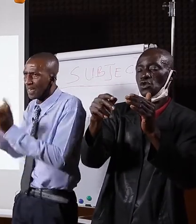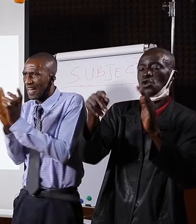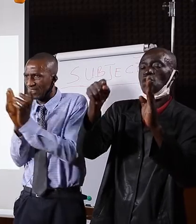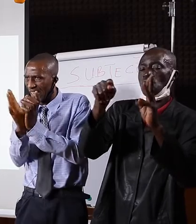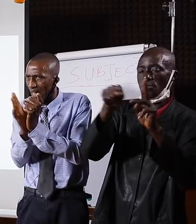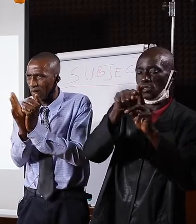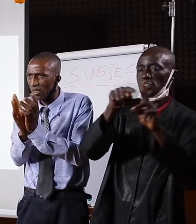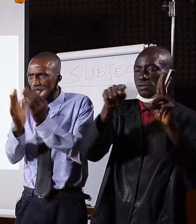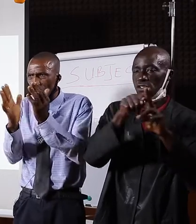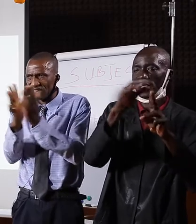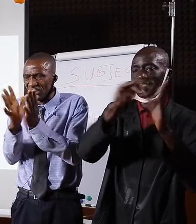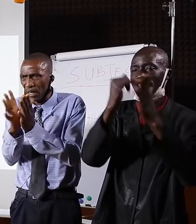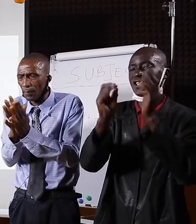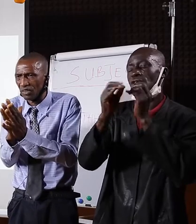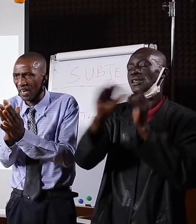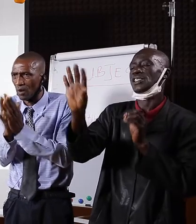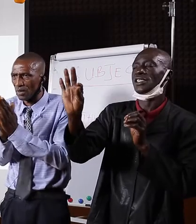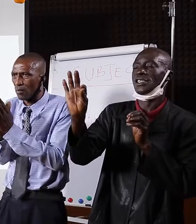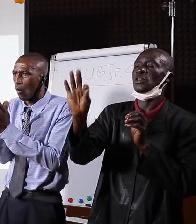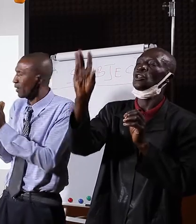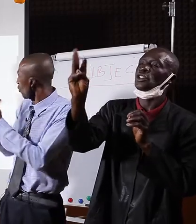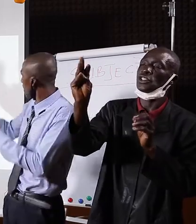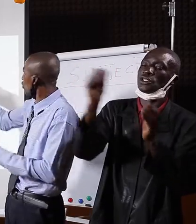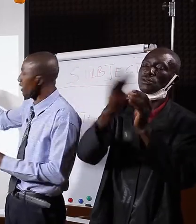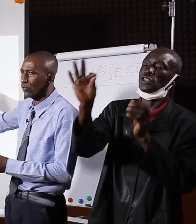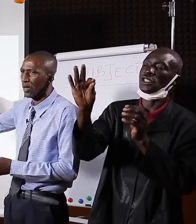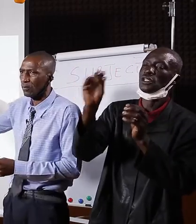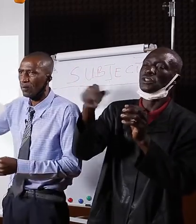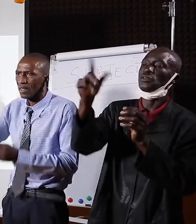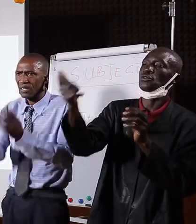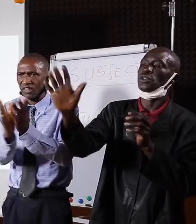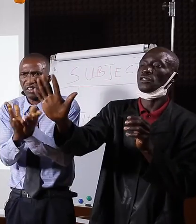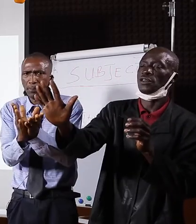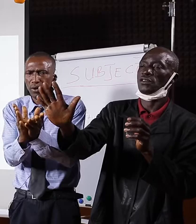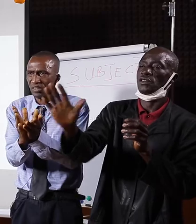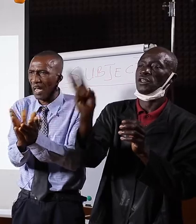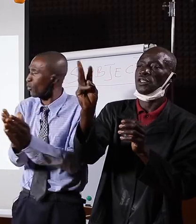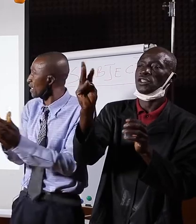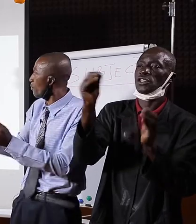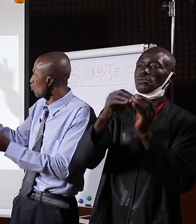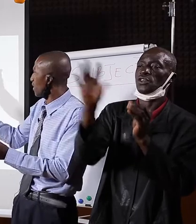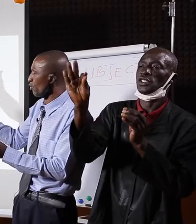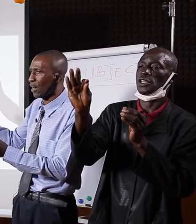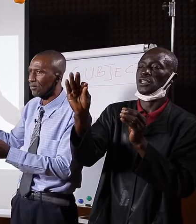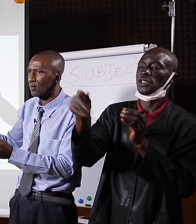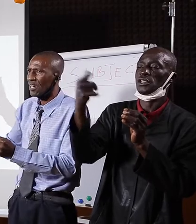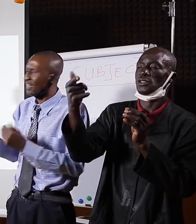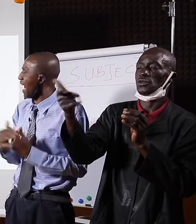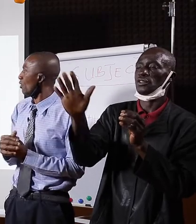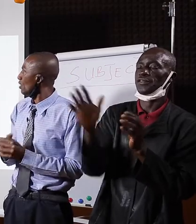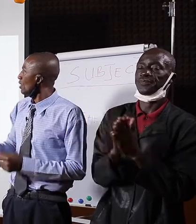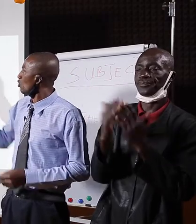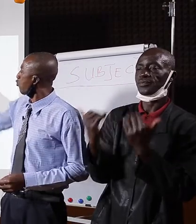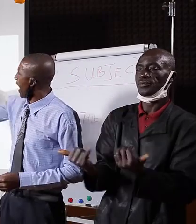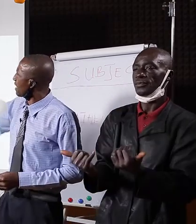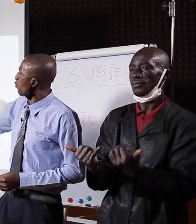last number there is 9. So 16 plus 9 will give you what? Will give you 25. 16 plus 9 will give you 25.